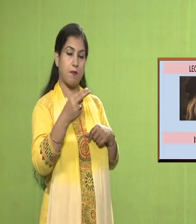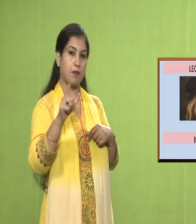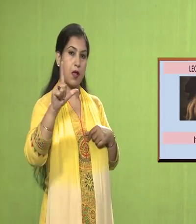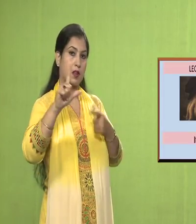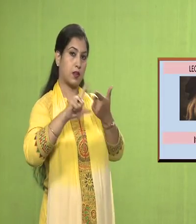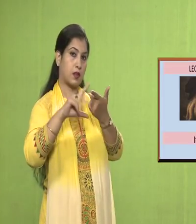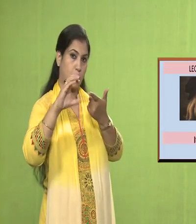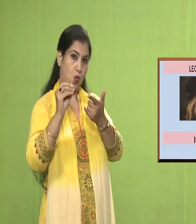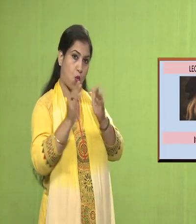Leonardo da Vinci.